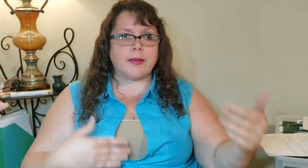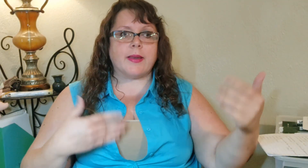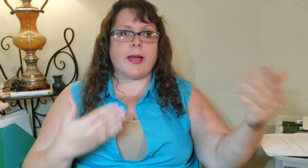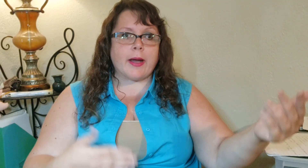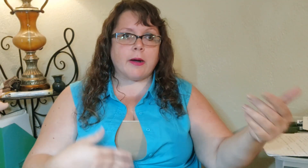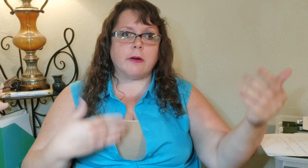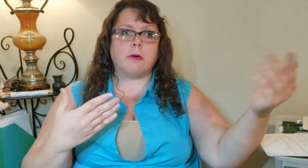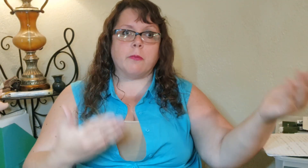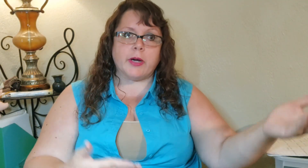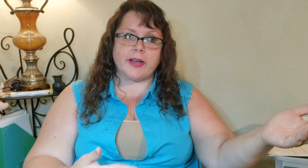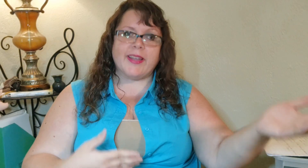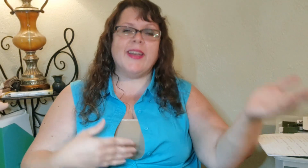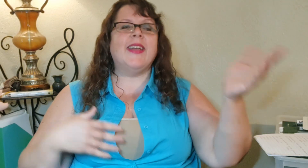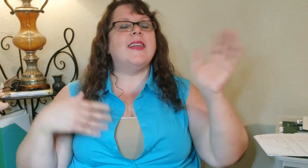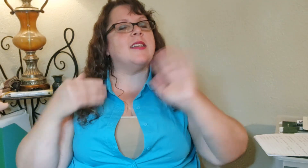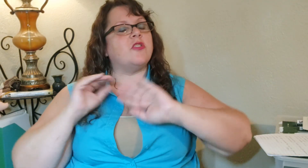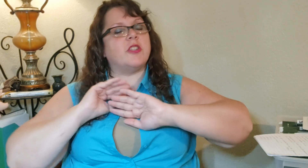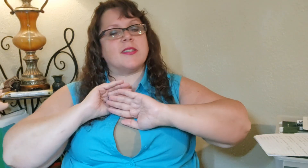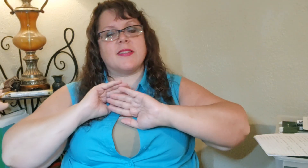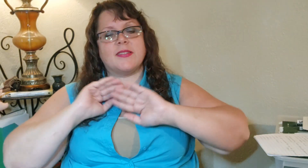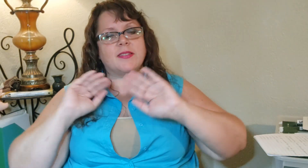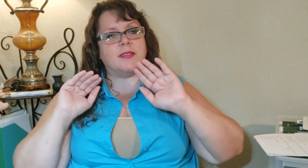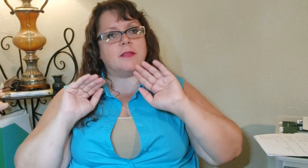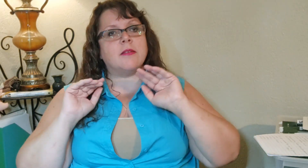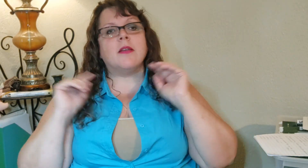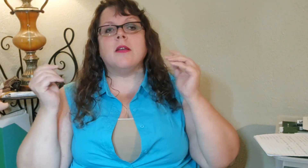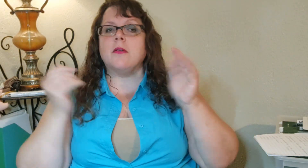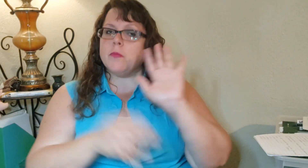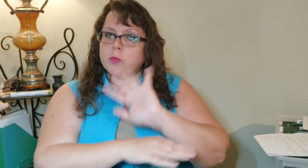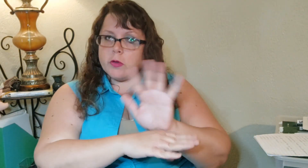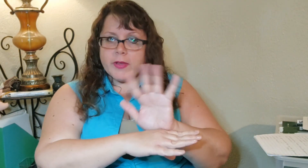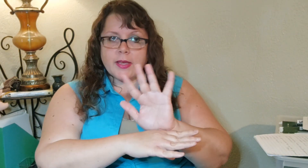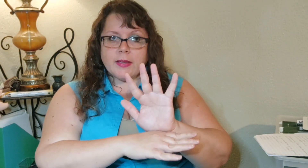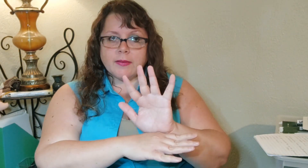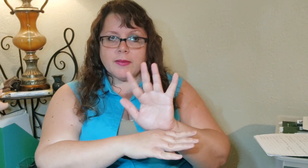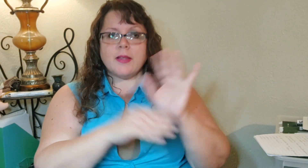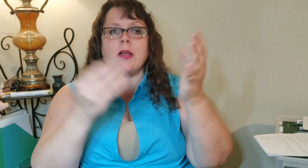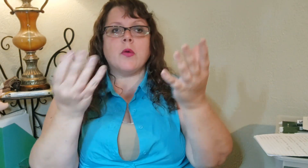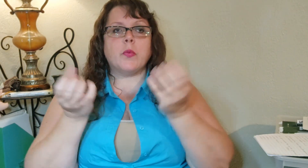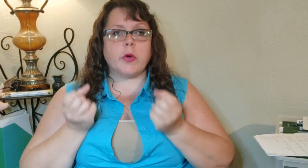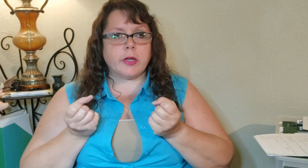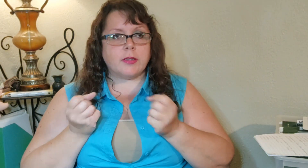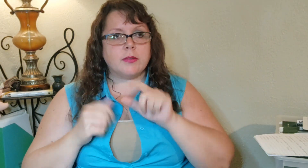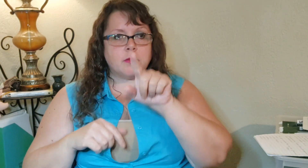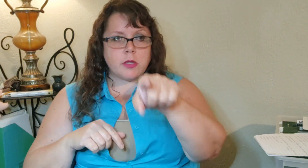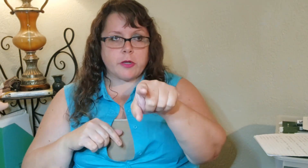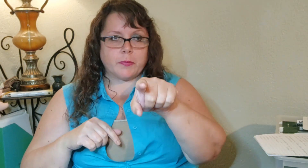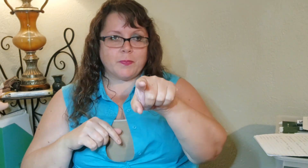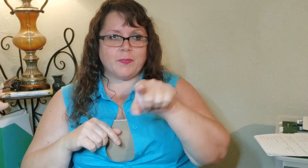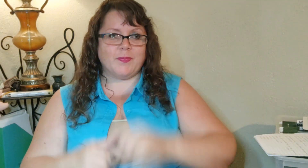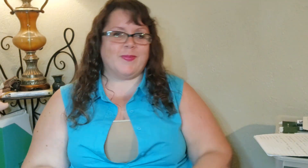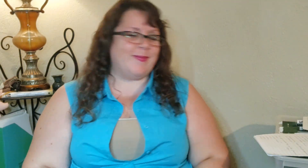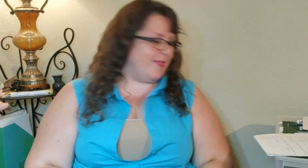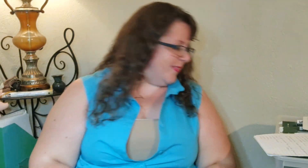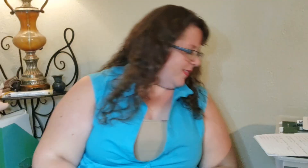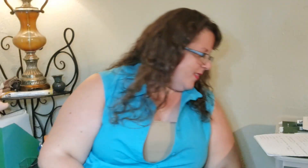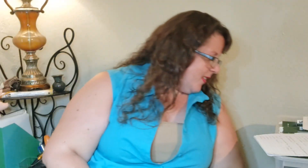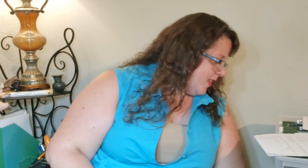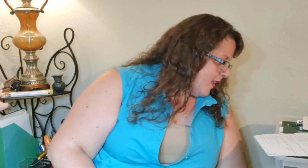and how, or why. It's just movie, want, you.